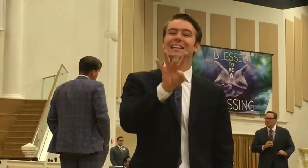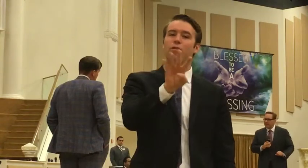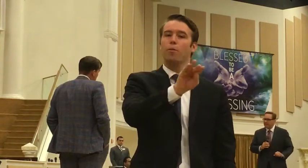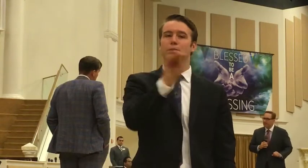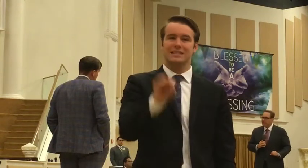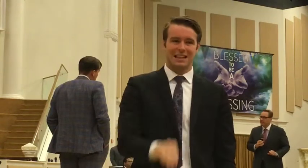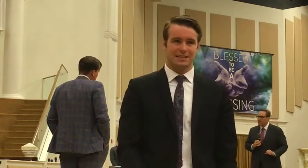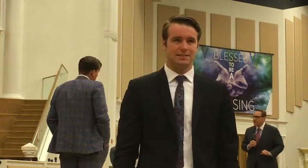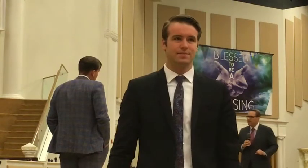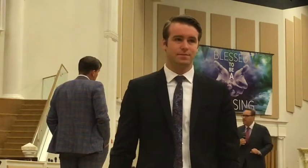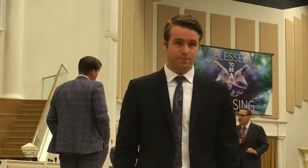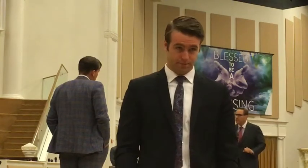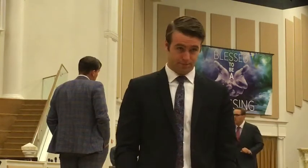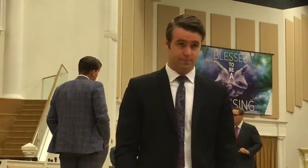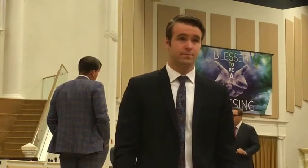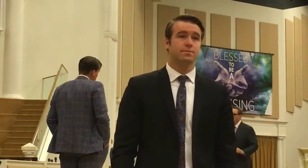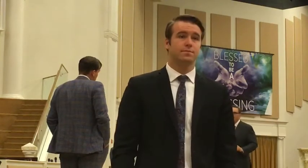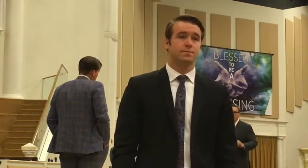84%.